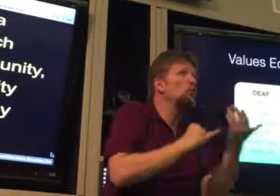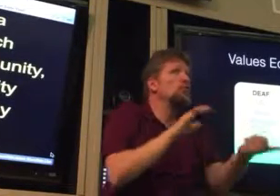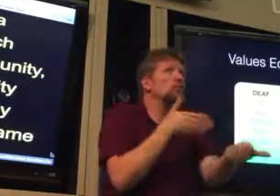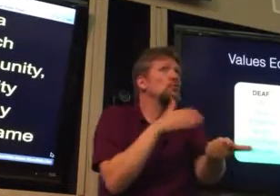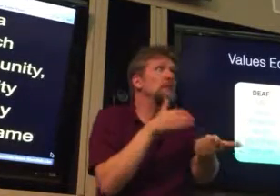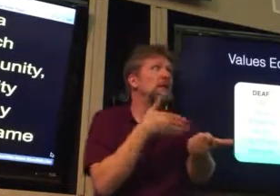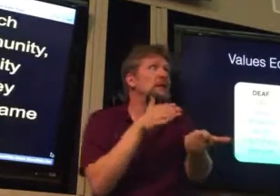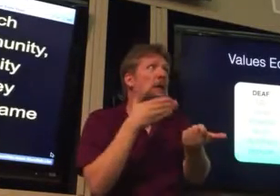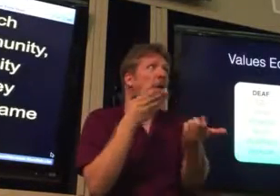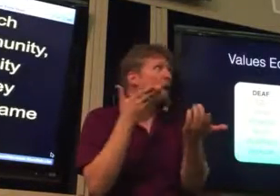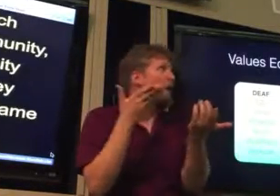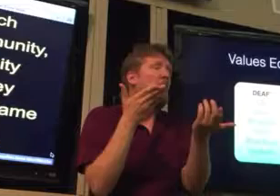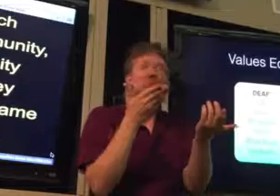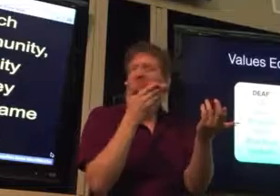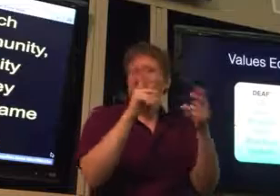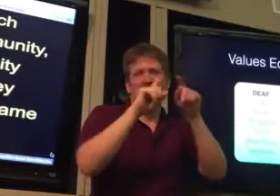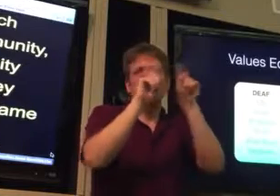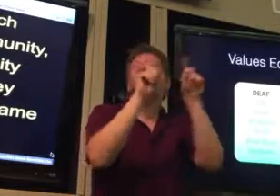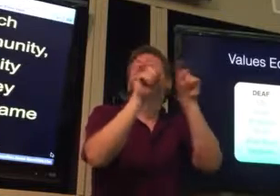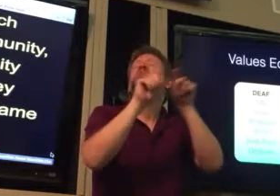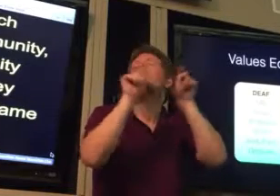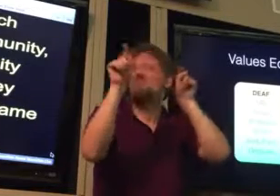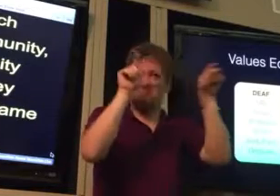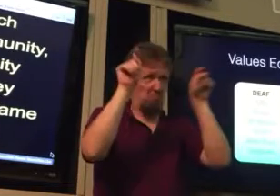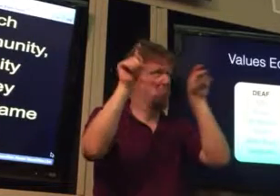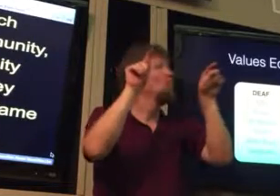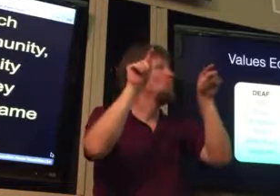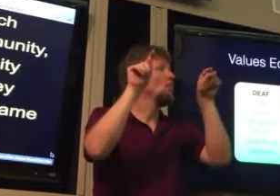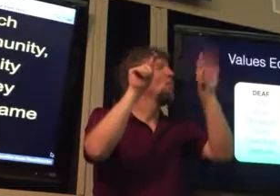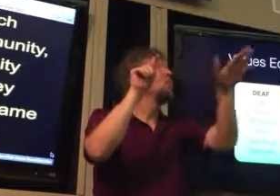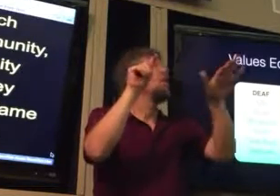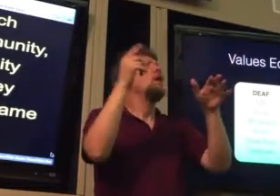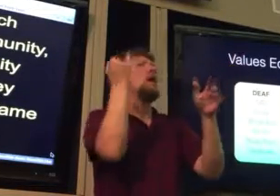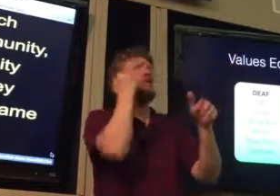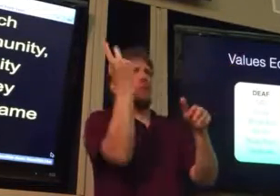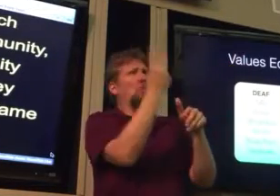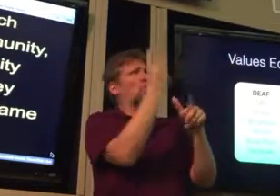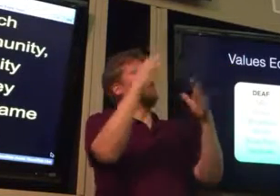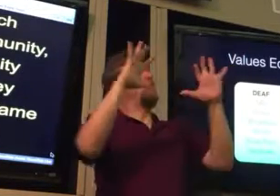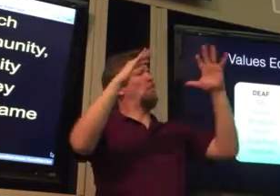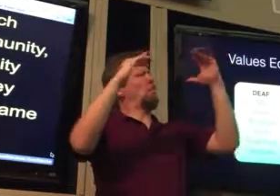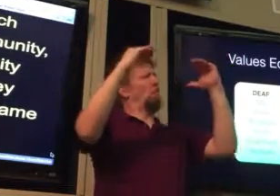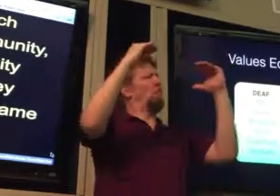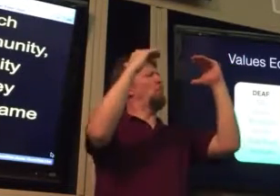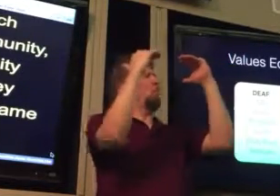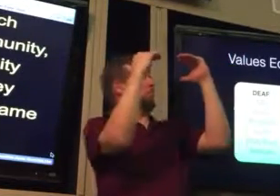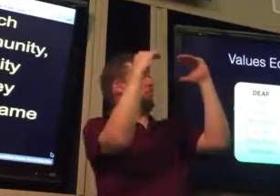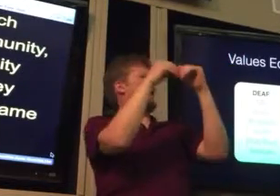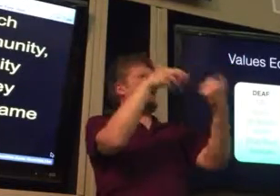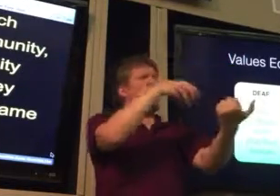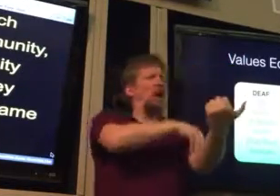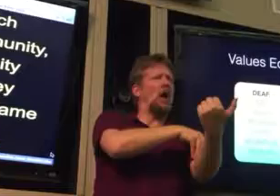Same art? Same music? No, both countries have different sets of music and art and so